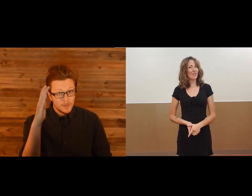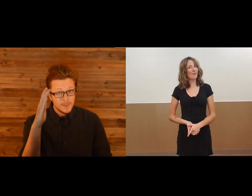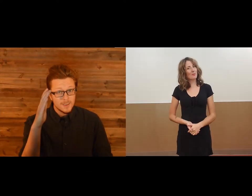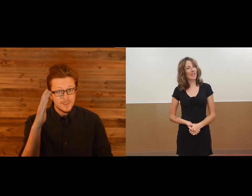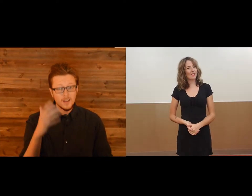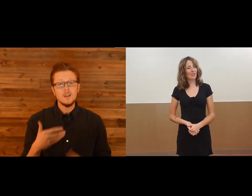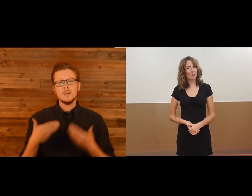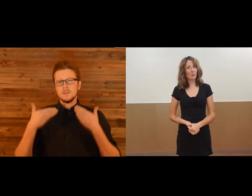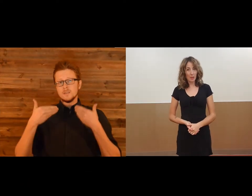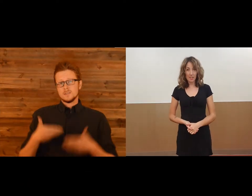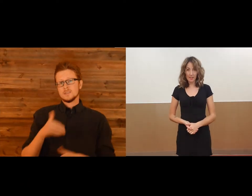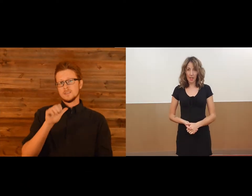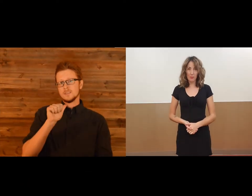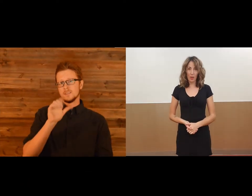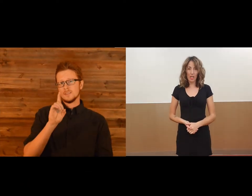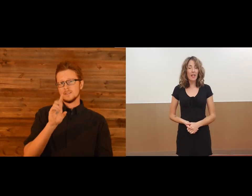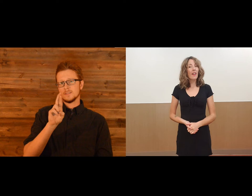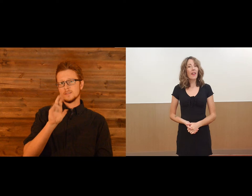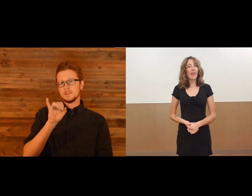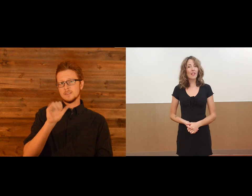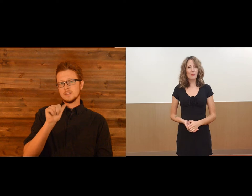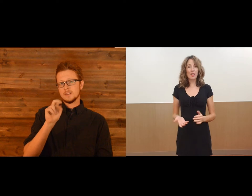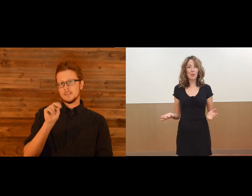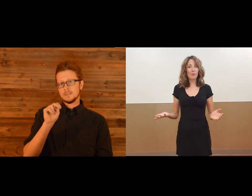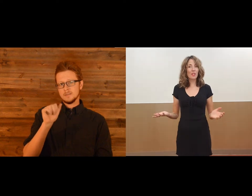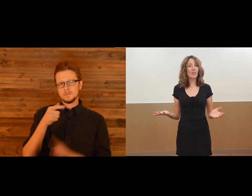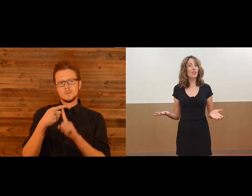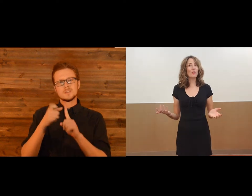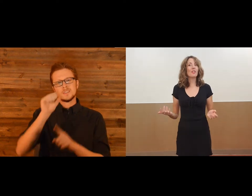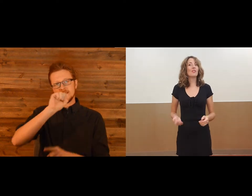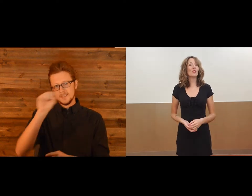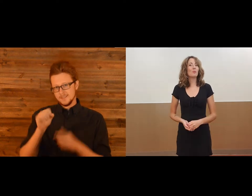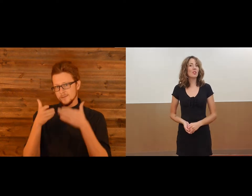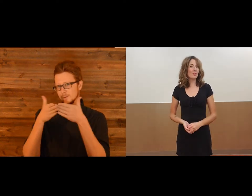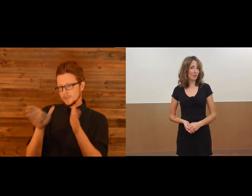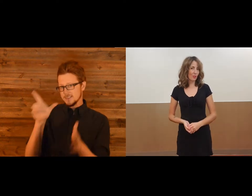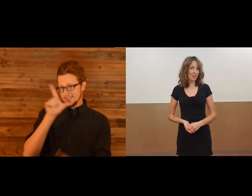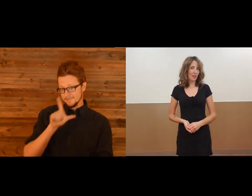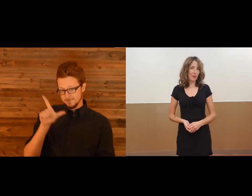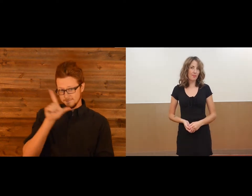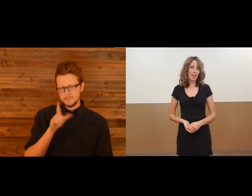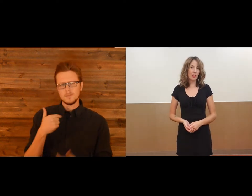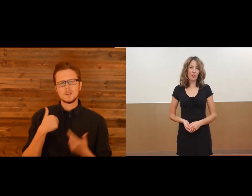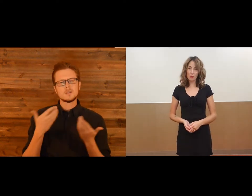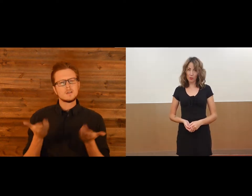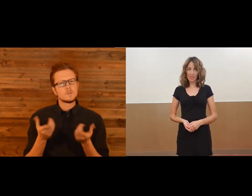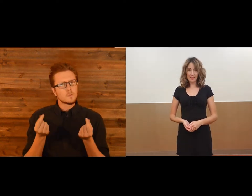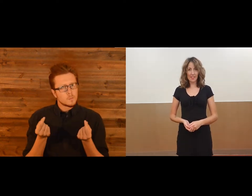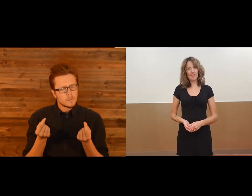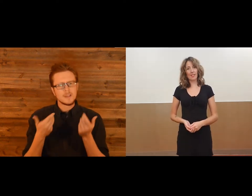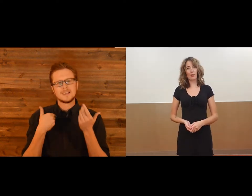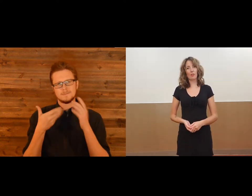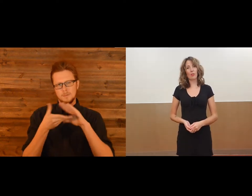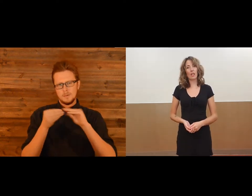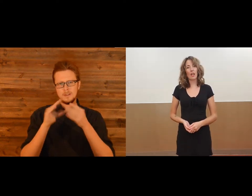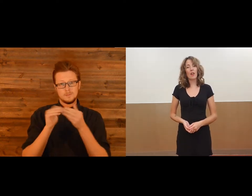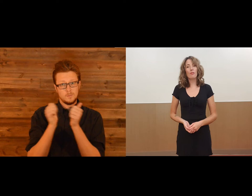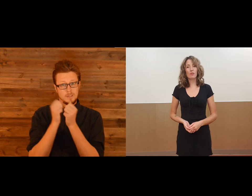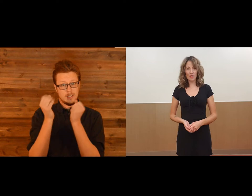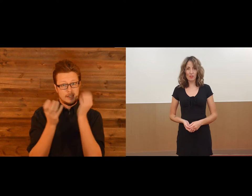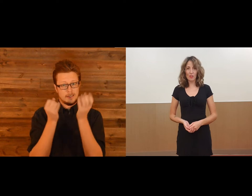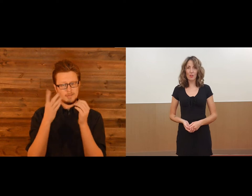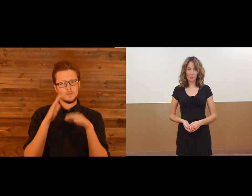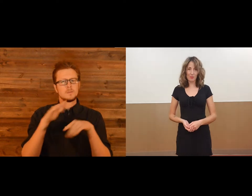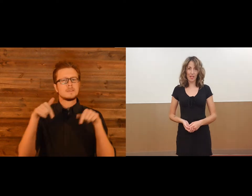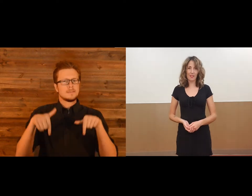This is Adrianna from Saskatoon Public Library, and I'm here bringing you an interpreted story time here on Treaty 6 territory,